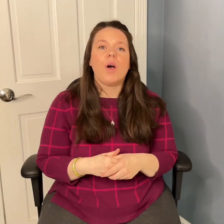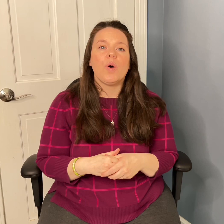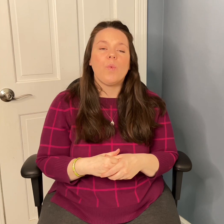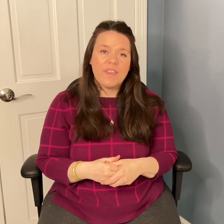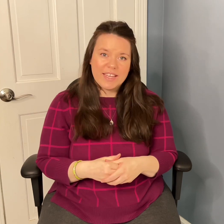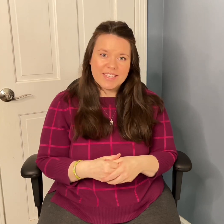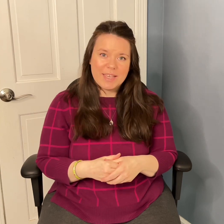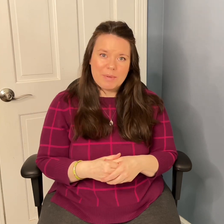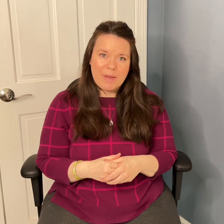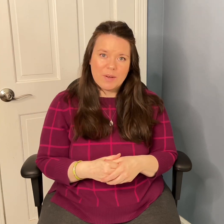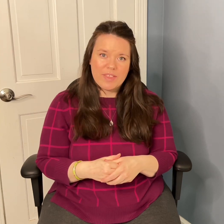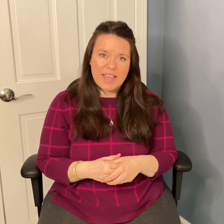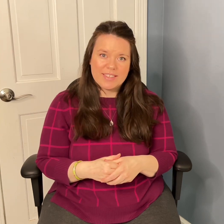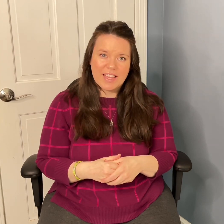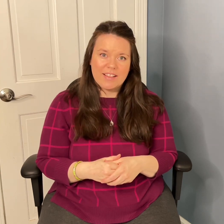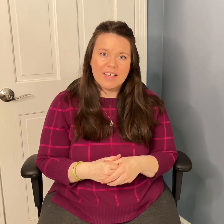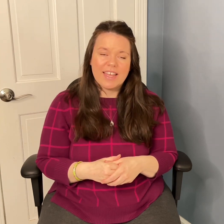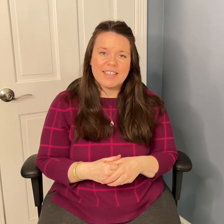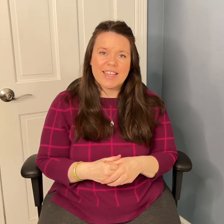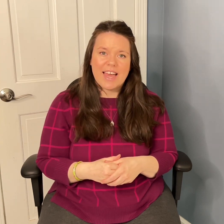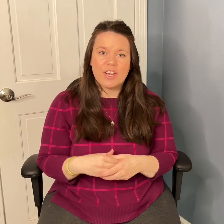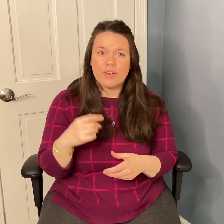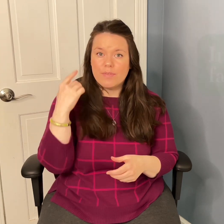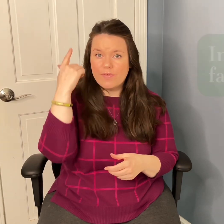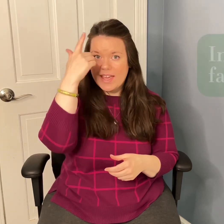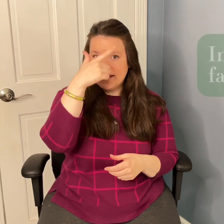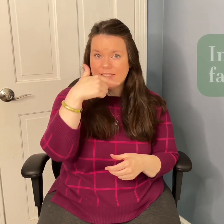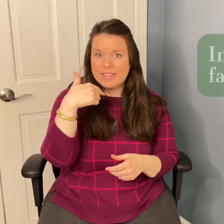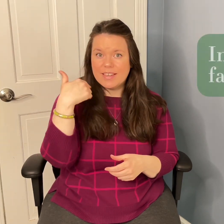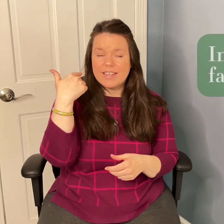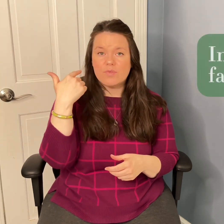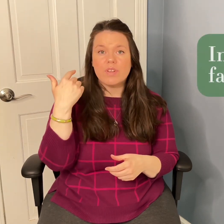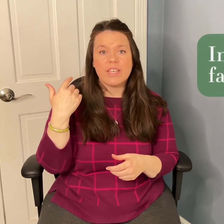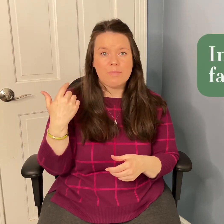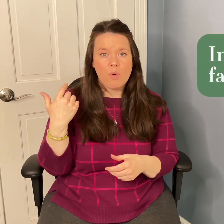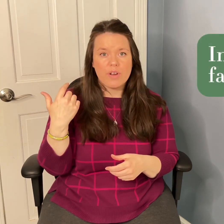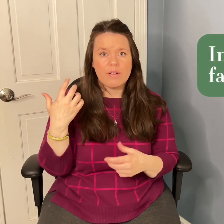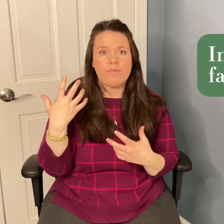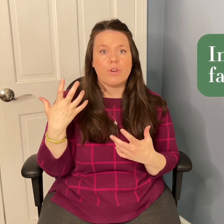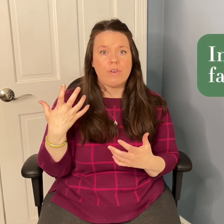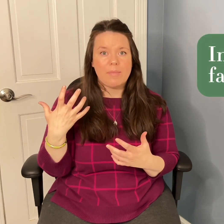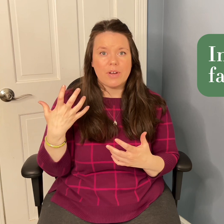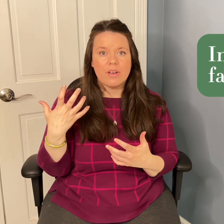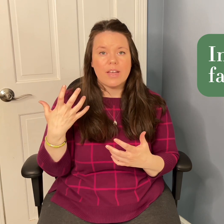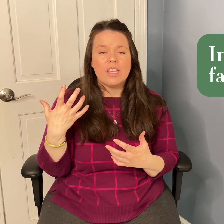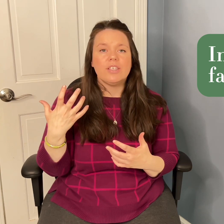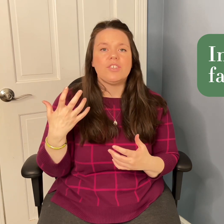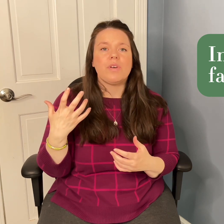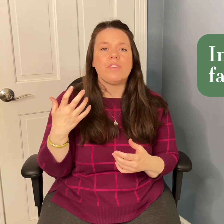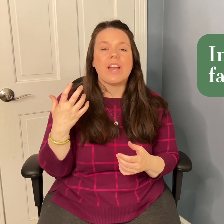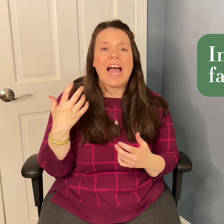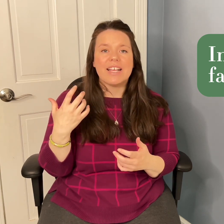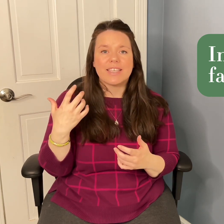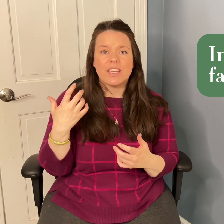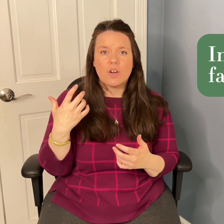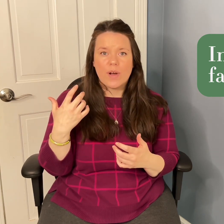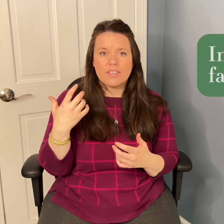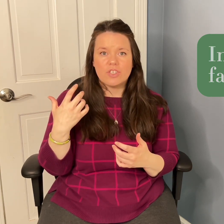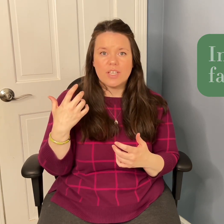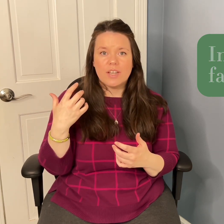One thing to keep in mind with ASL is that your face is really important for grammar. So if you're asking a question, you